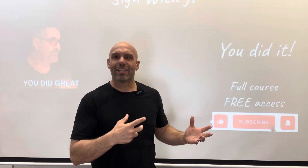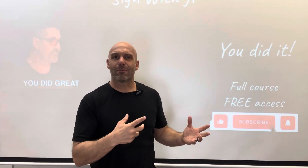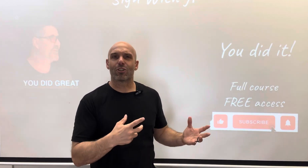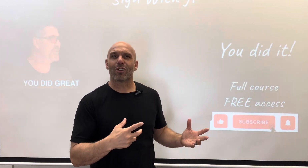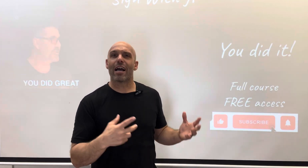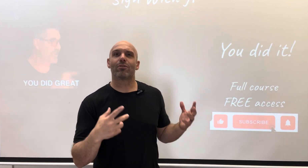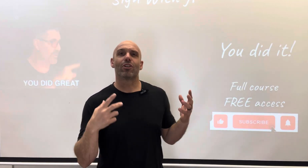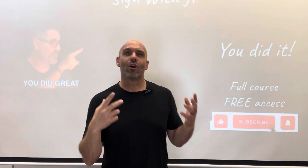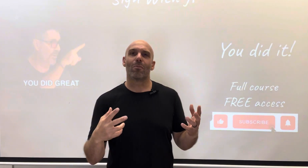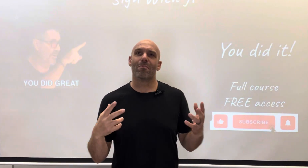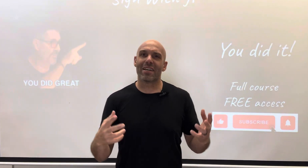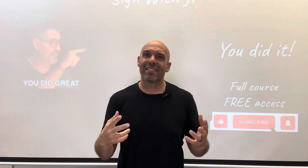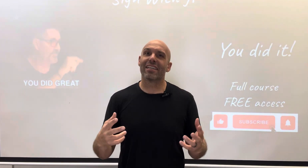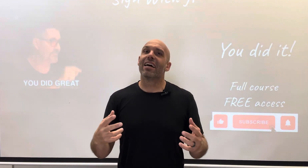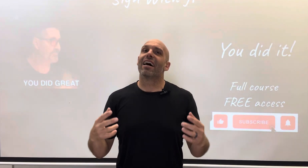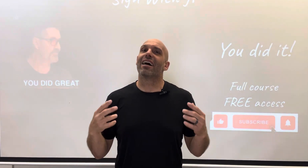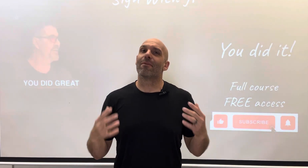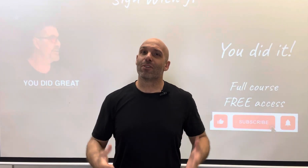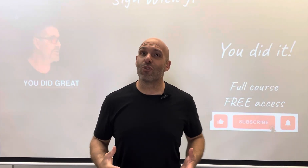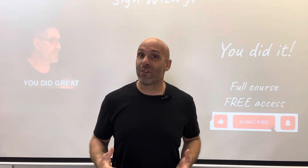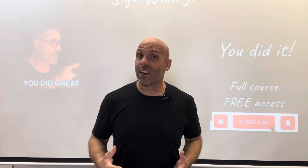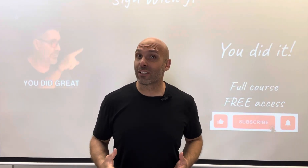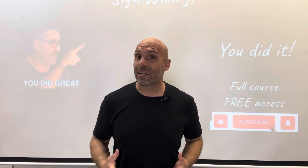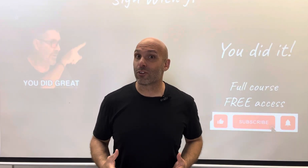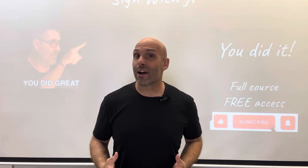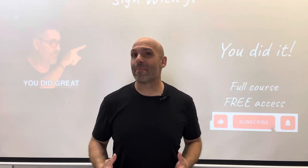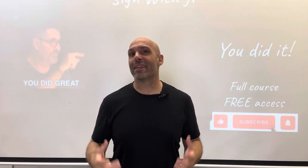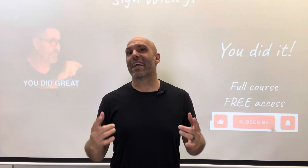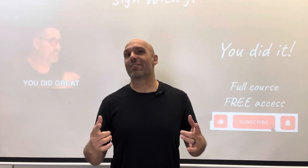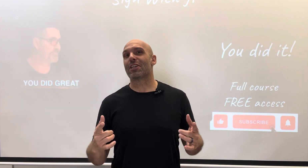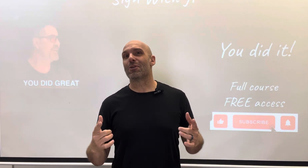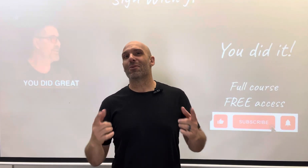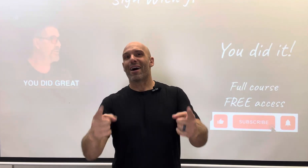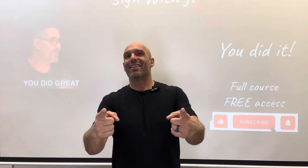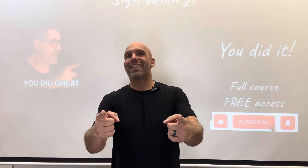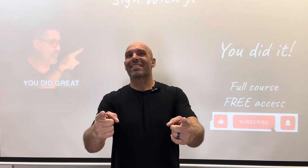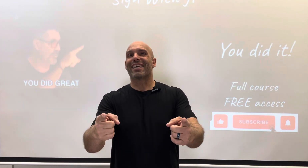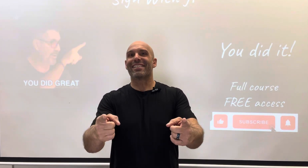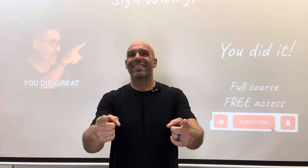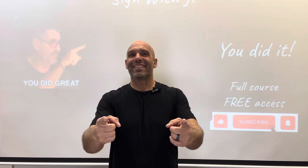subscribe so you don't miss new videos that I'm dropping. And I'll see you on the next lesson.